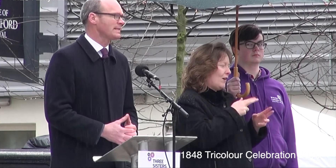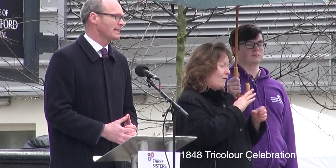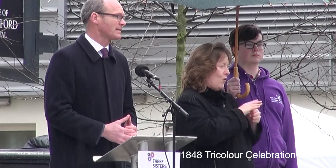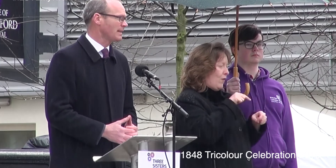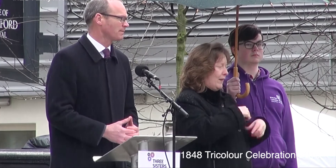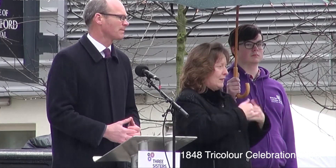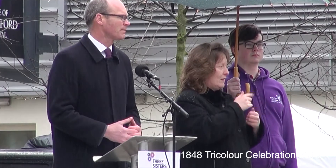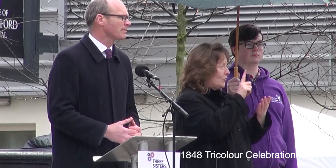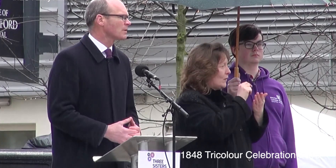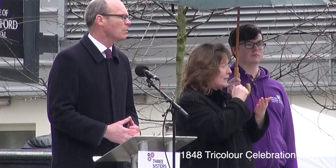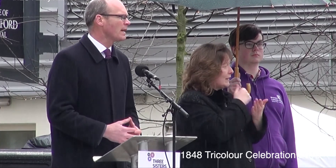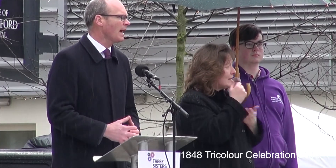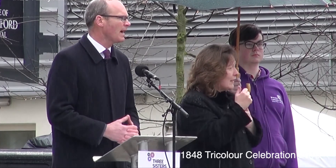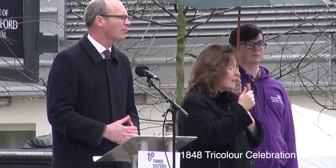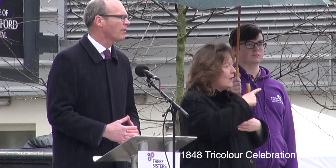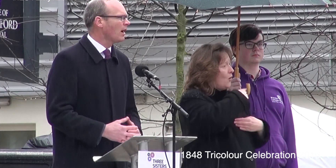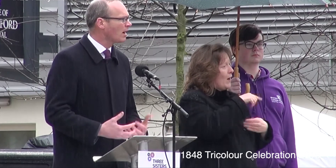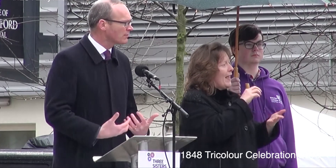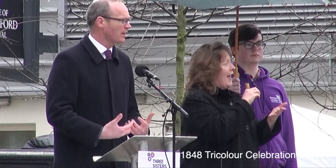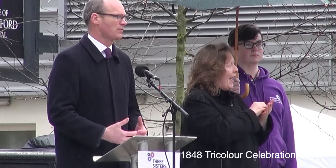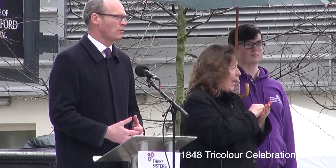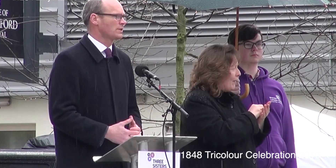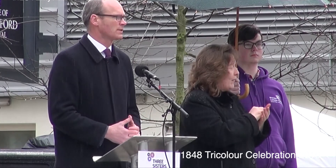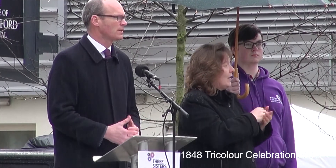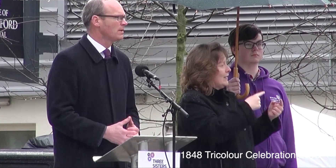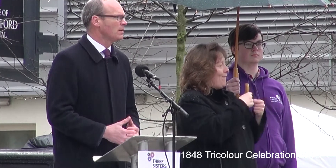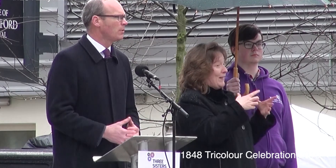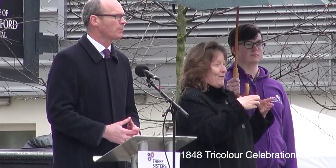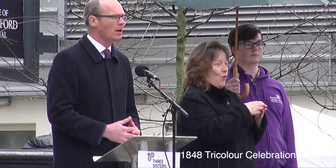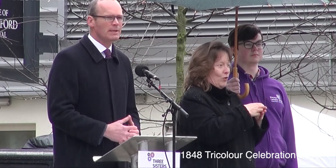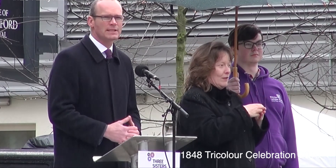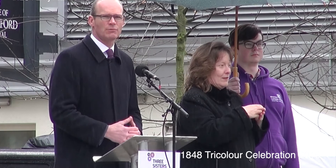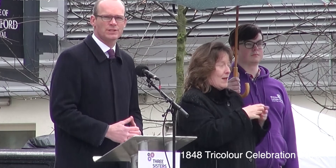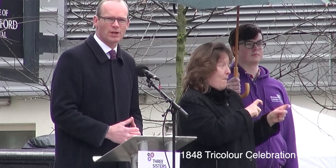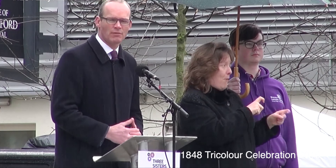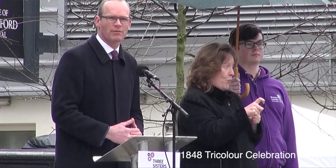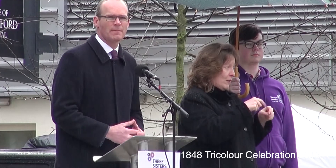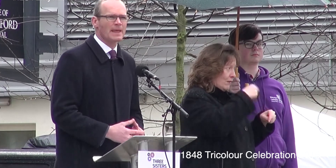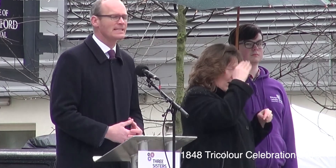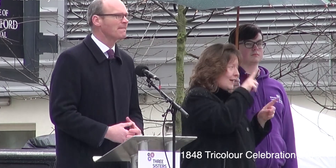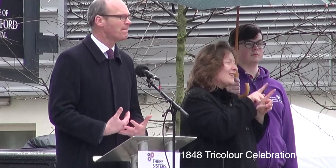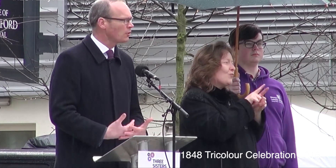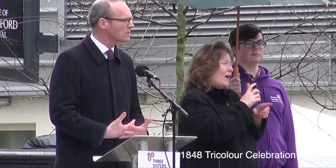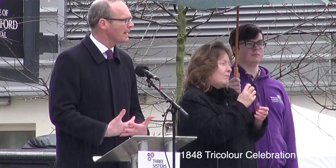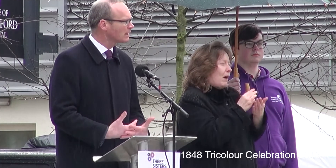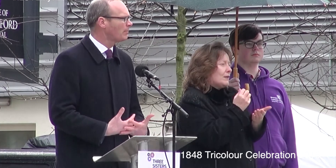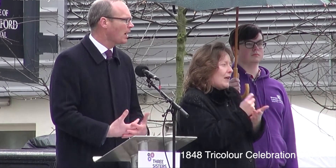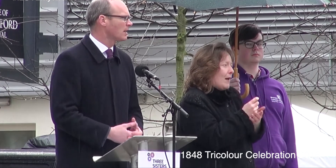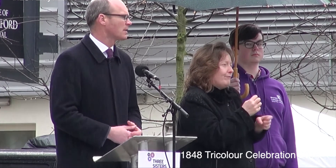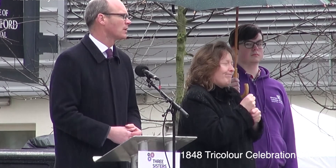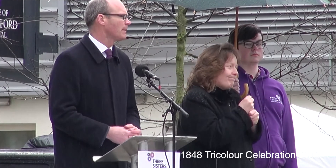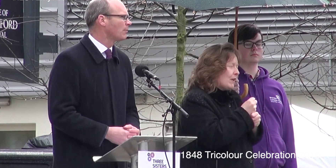of 2016, we have our defence forces, both permanent and reserve, as a